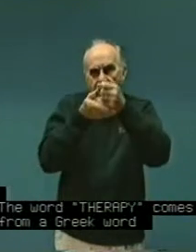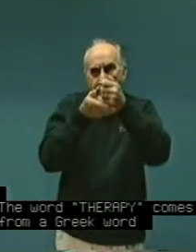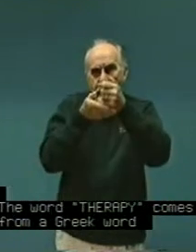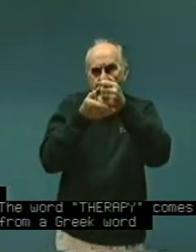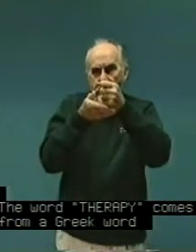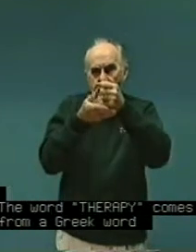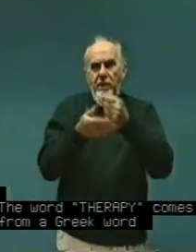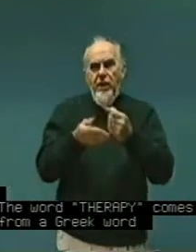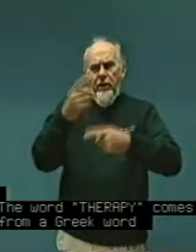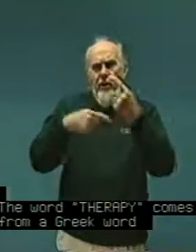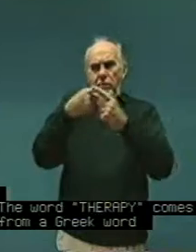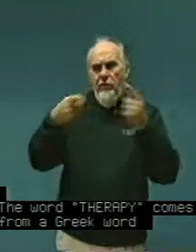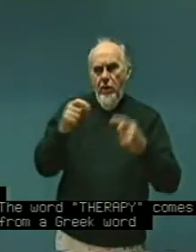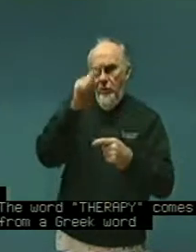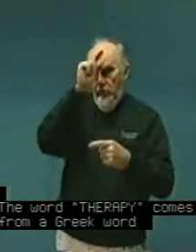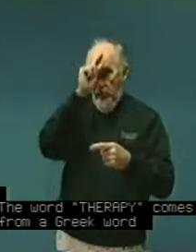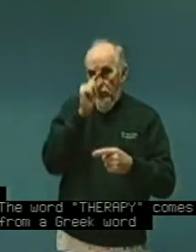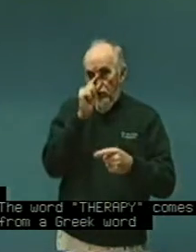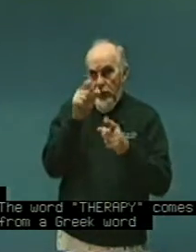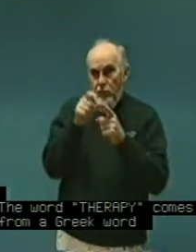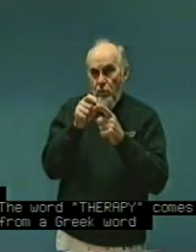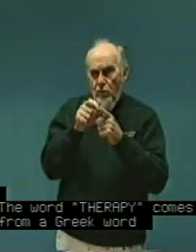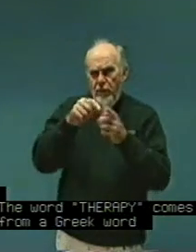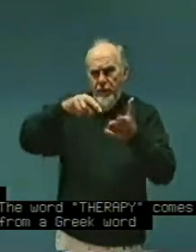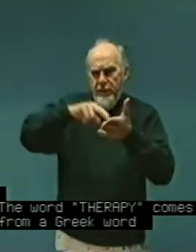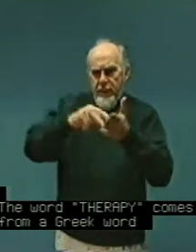The word therapy comes from a Greek word